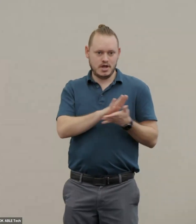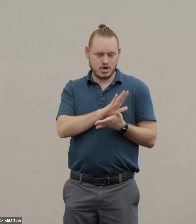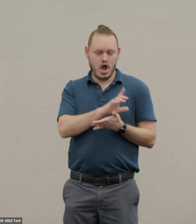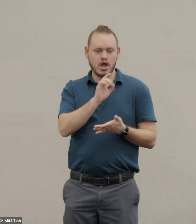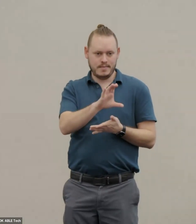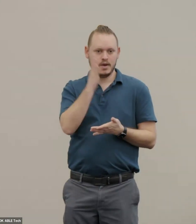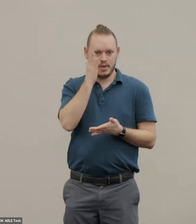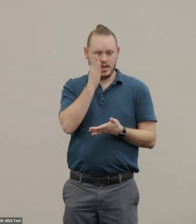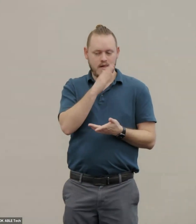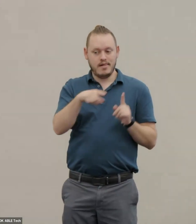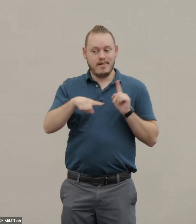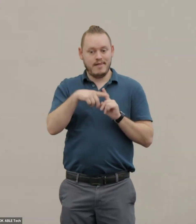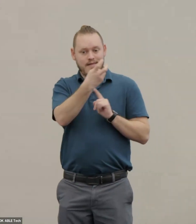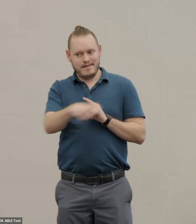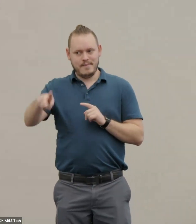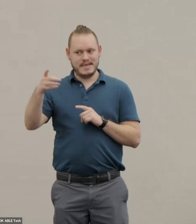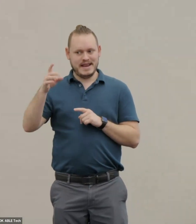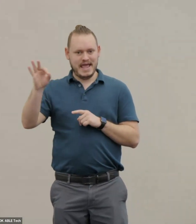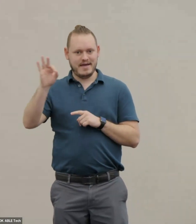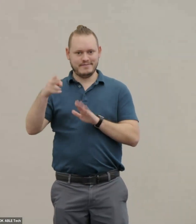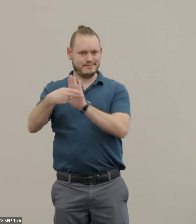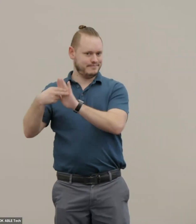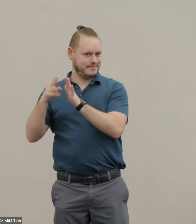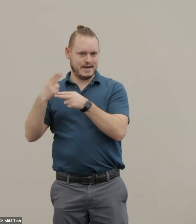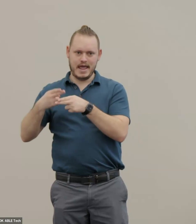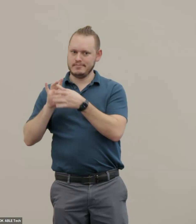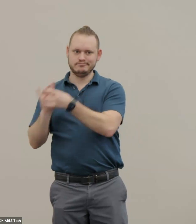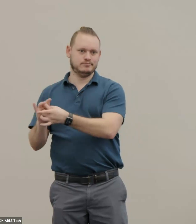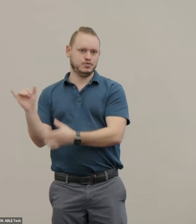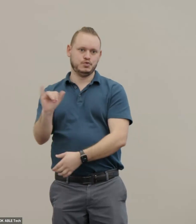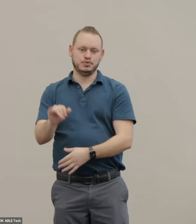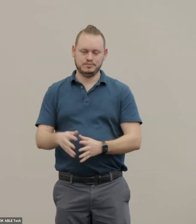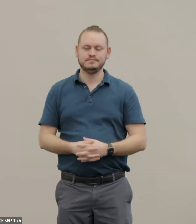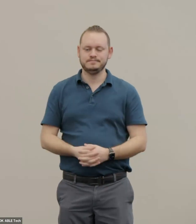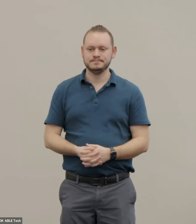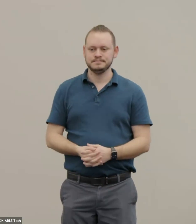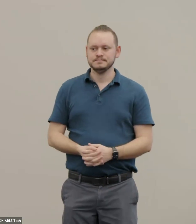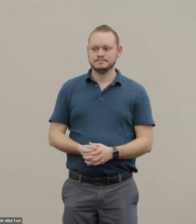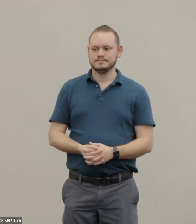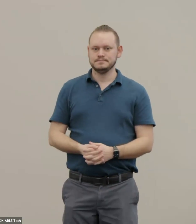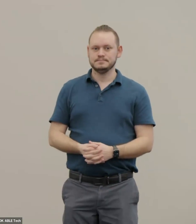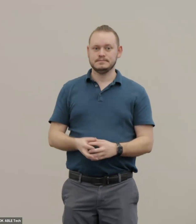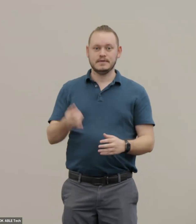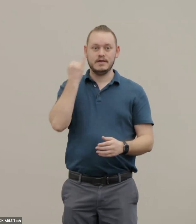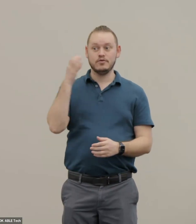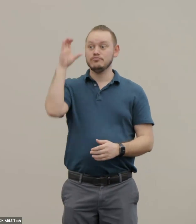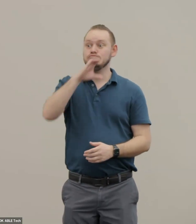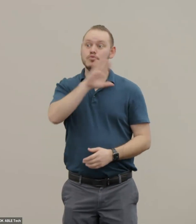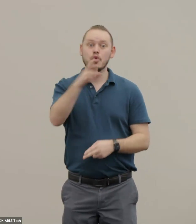document and to the PDF that we create from this document. So if you ever Google your